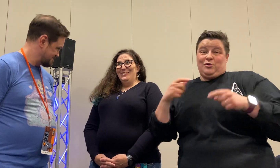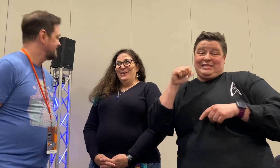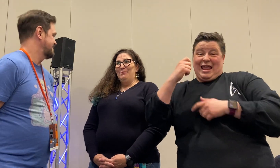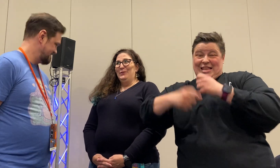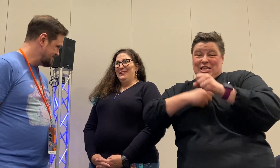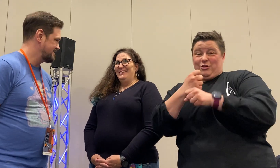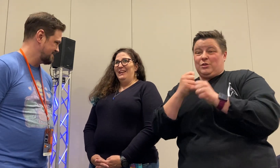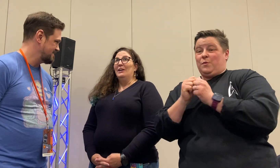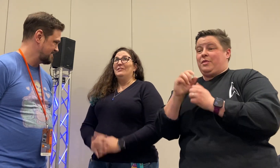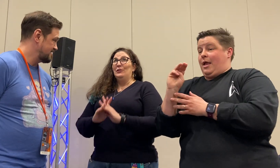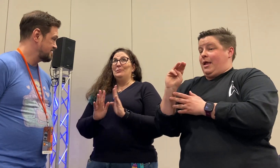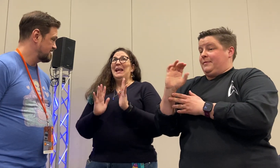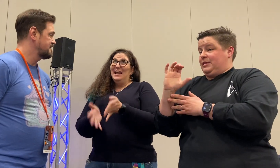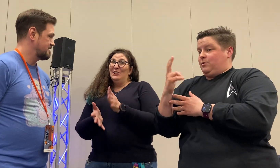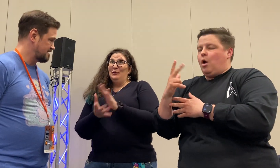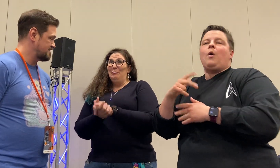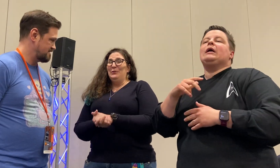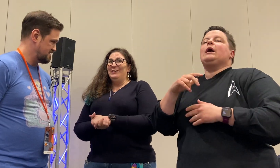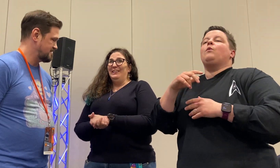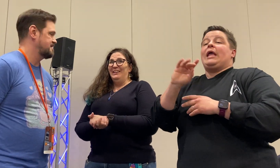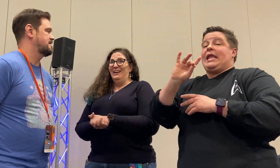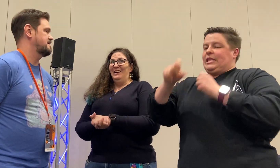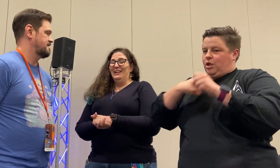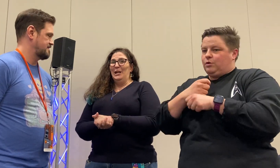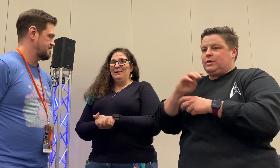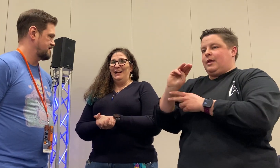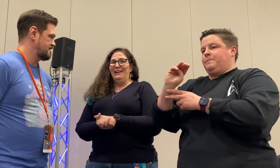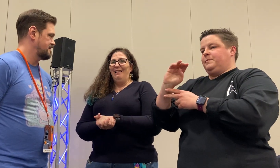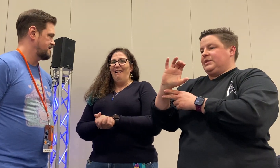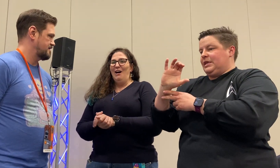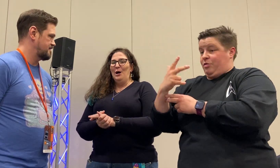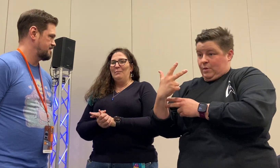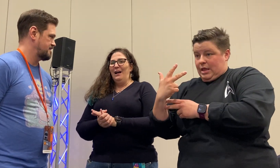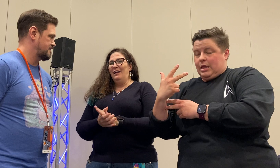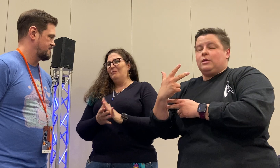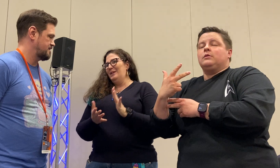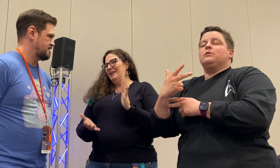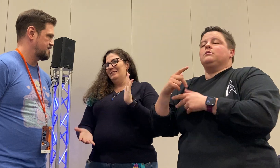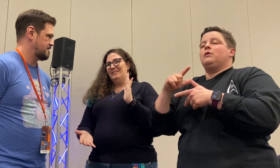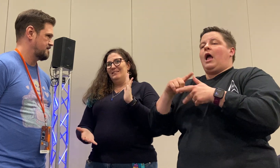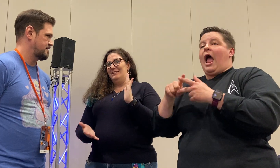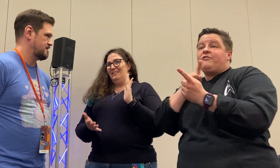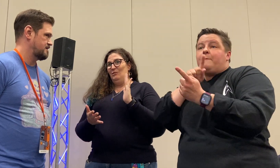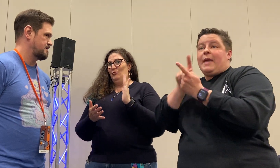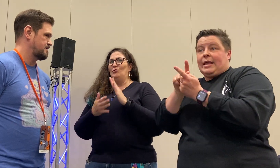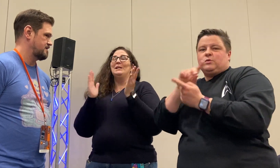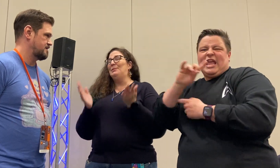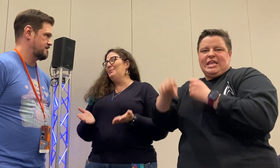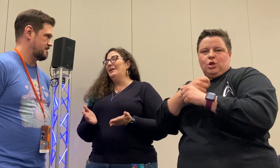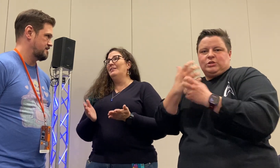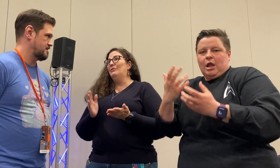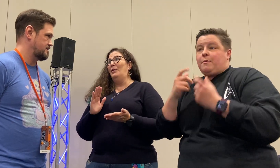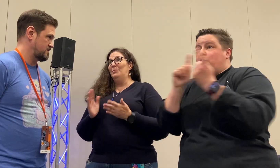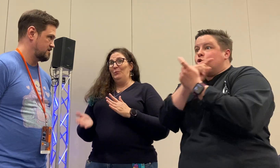with Motor City, or excuse me, 8 years with Motor City Comic Con. I've met so many people and they've all been